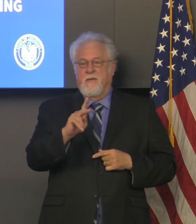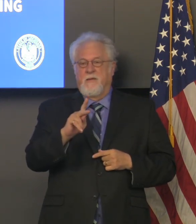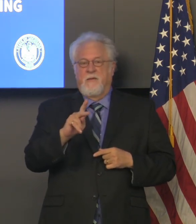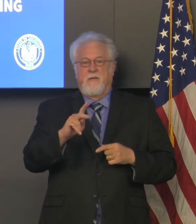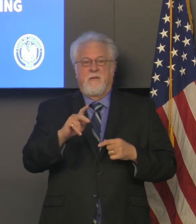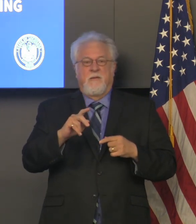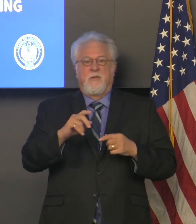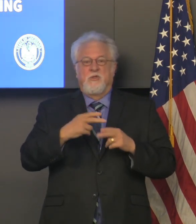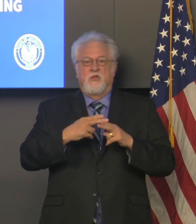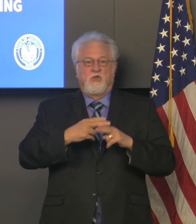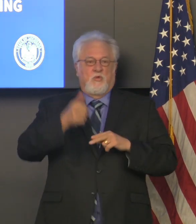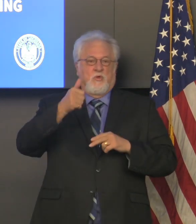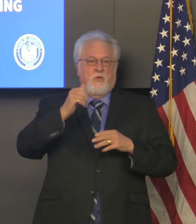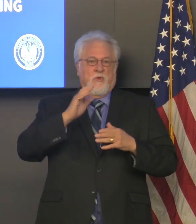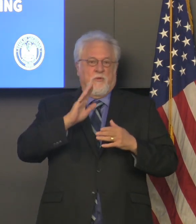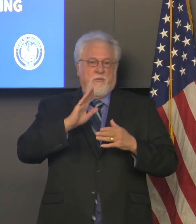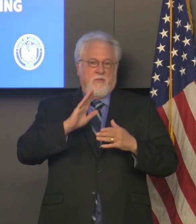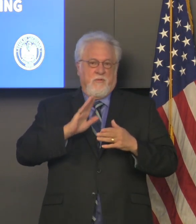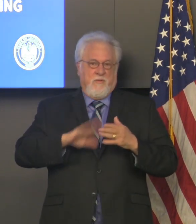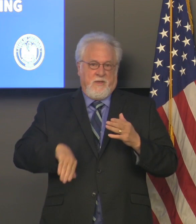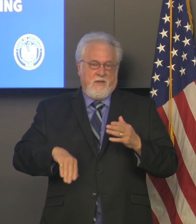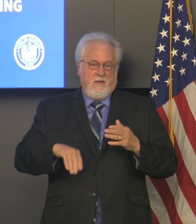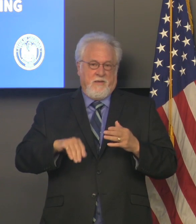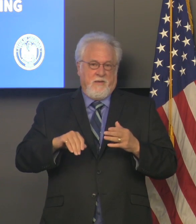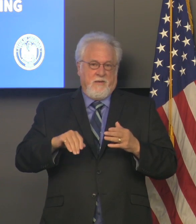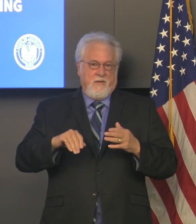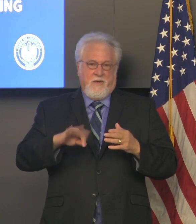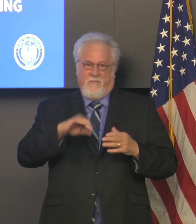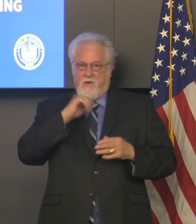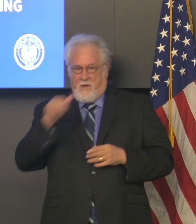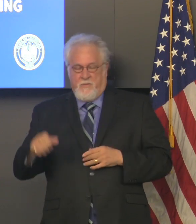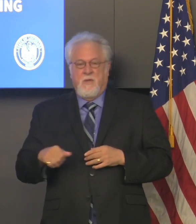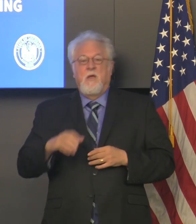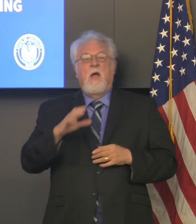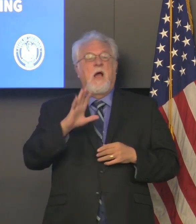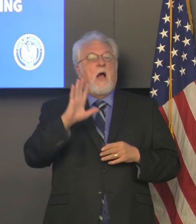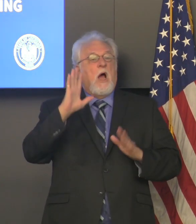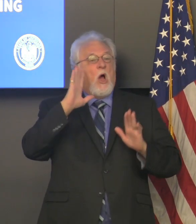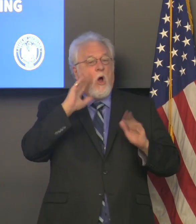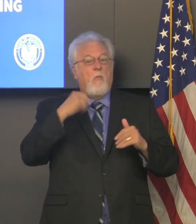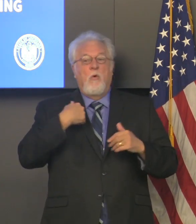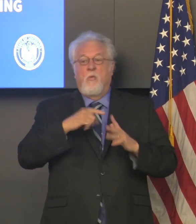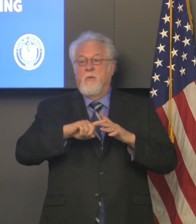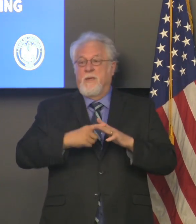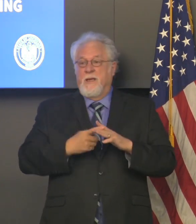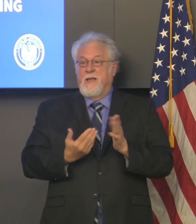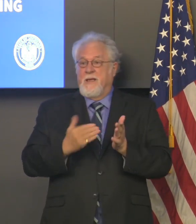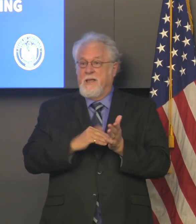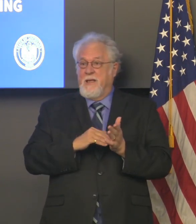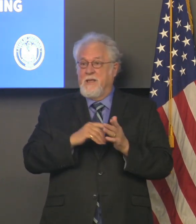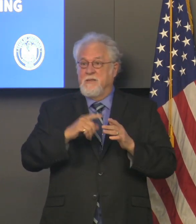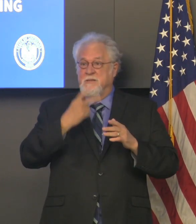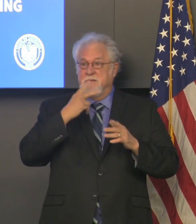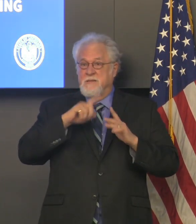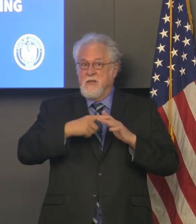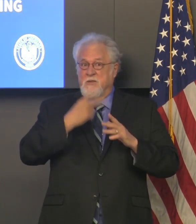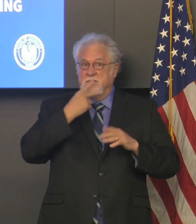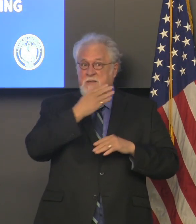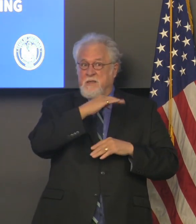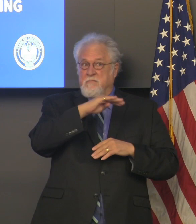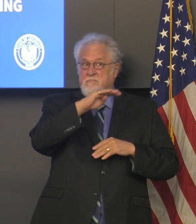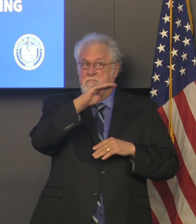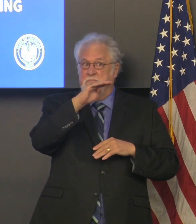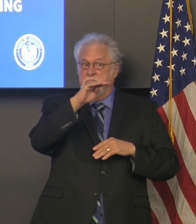sooner than would otherwise be the case for sure. And I hope that we're beginning again to start to see those